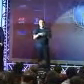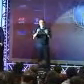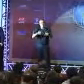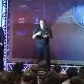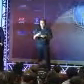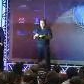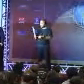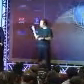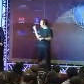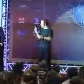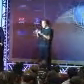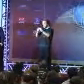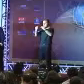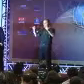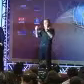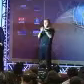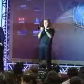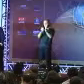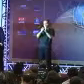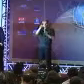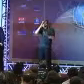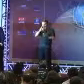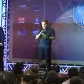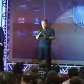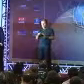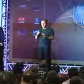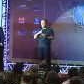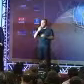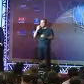about geographical information science,